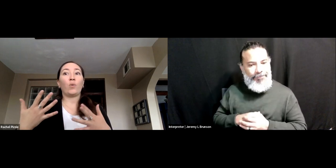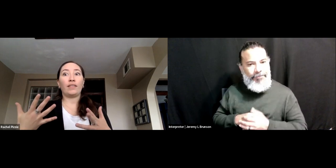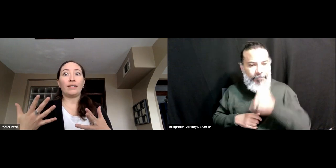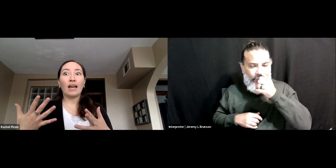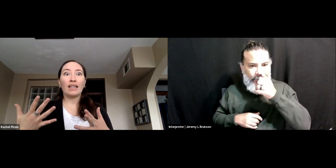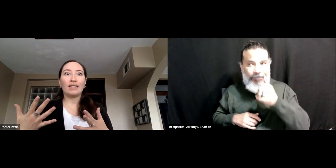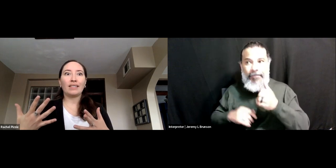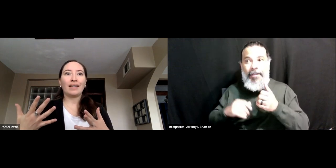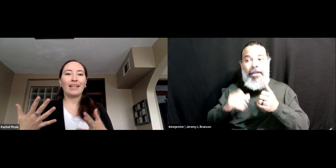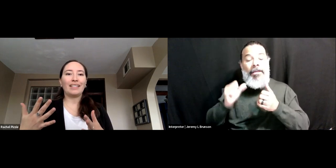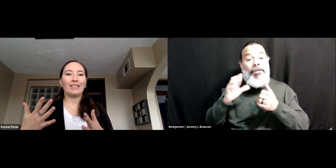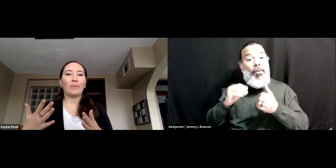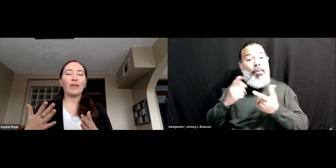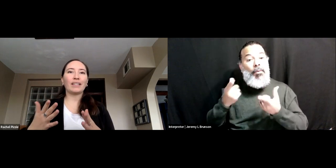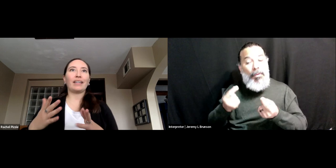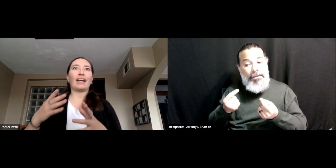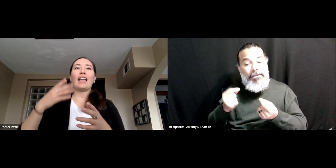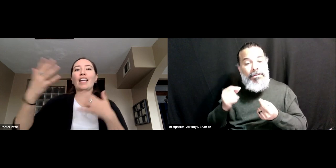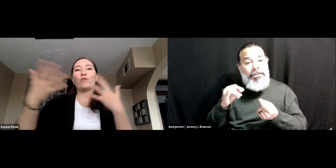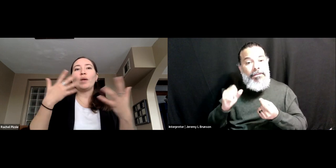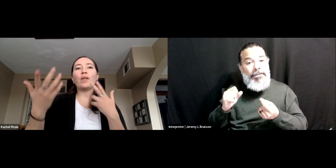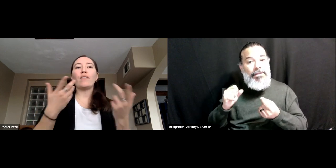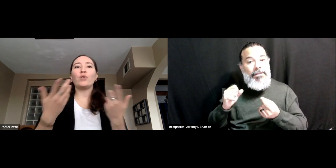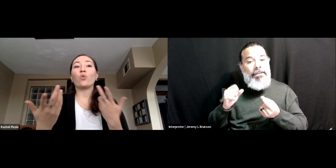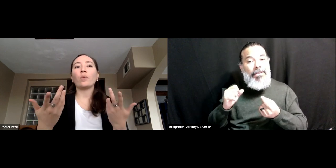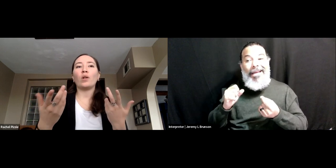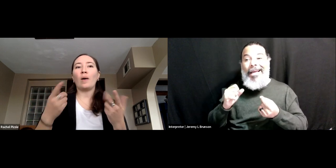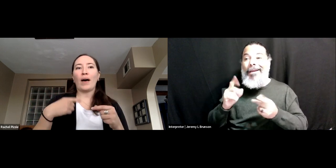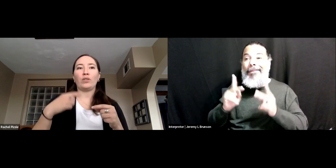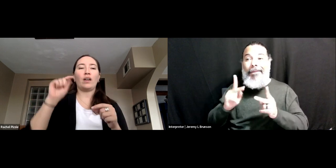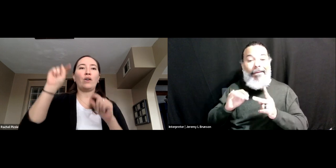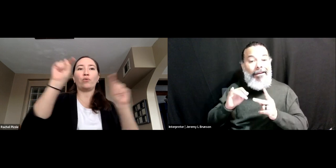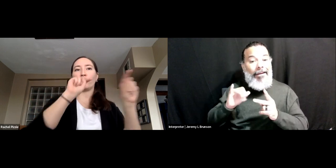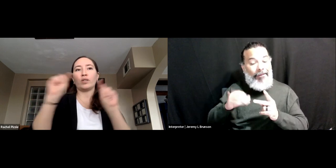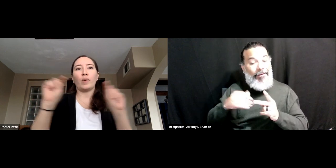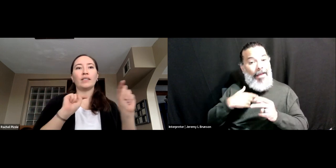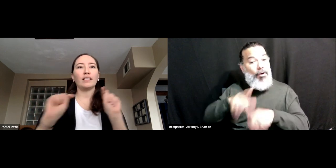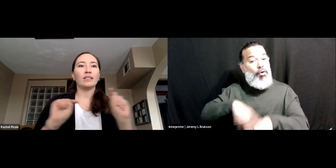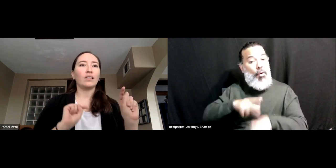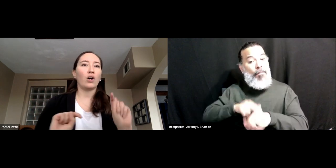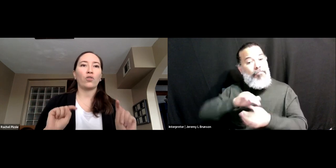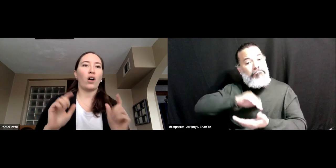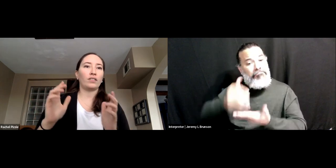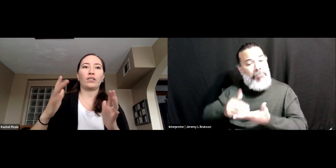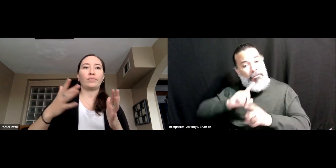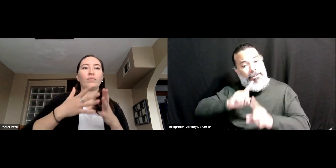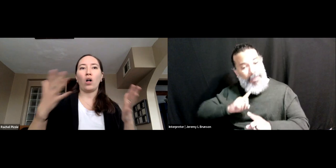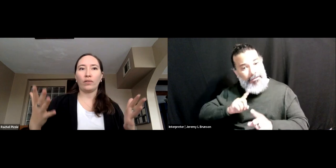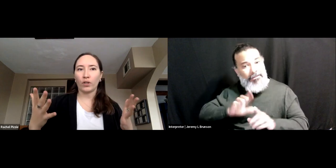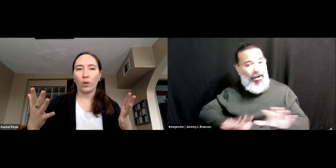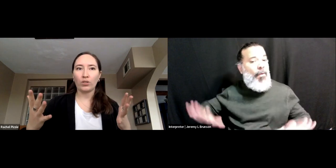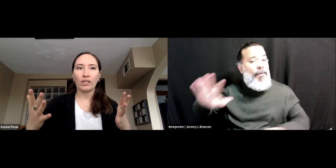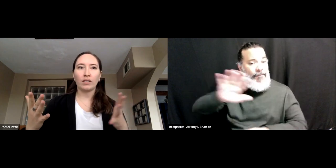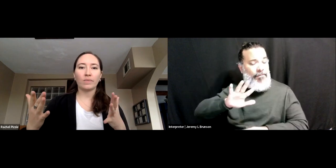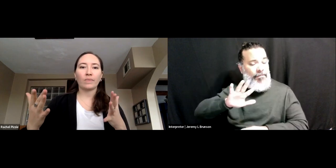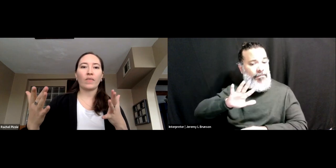And so what this does is basically, if people have a normal amount of responses across all